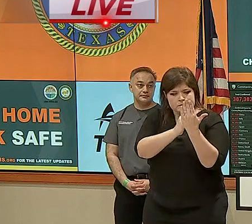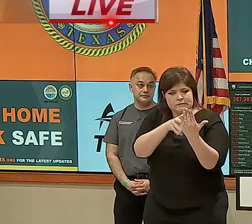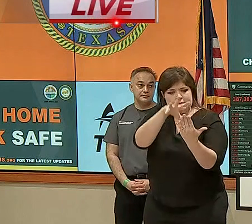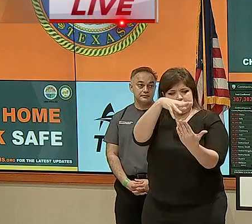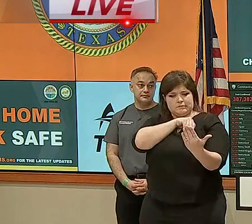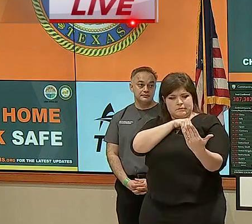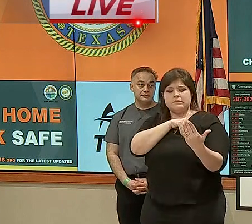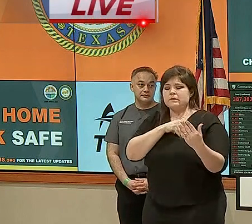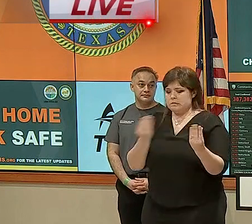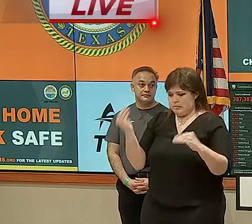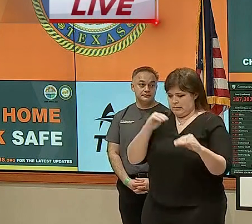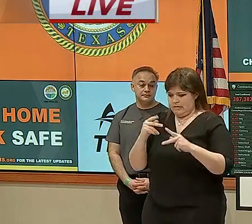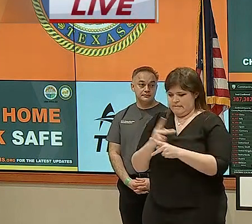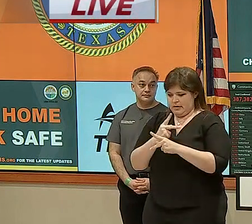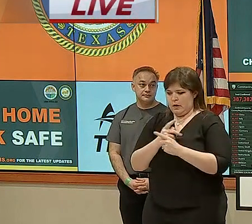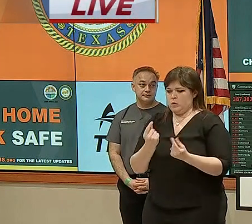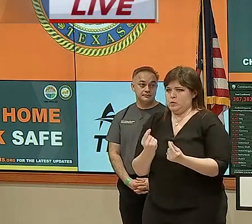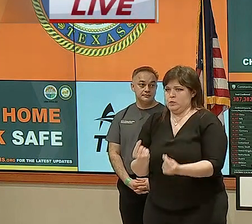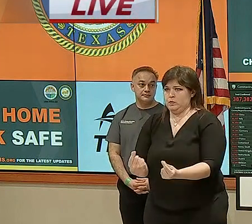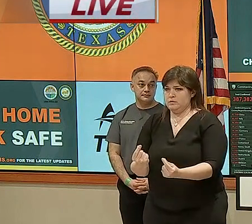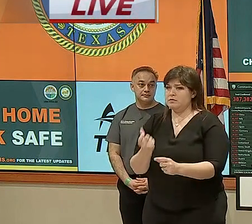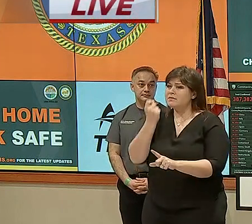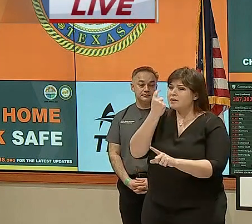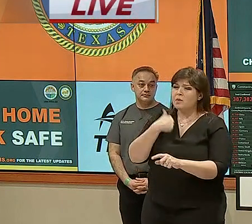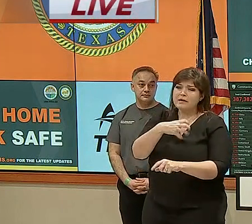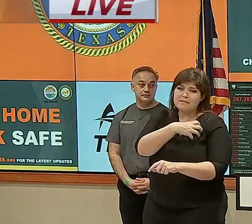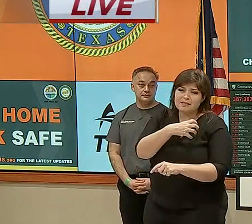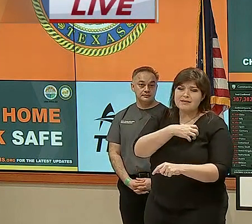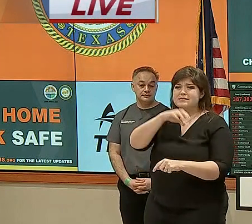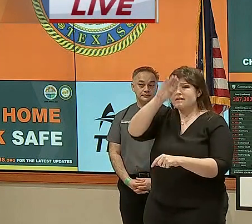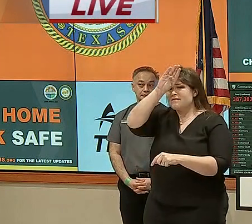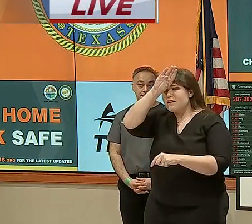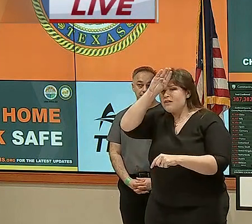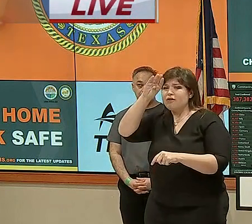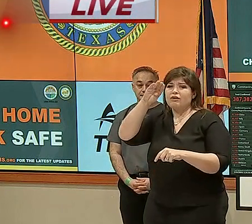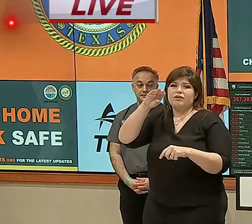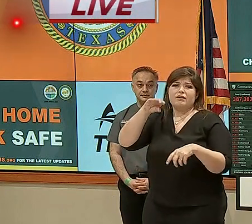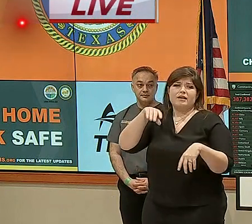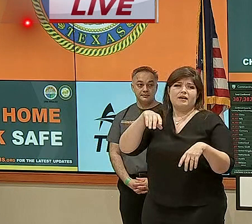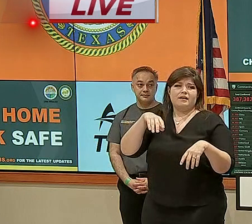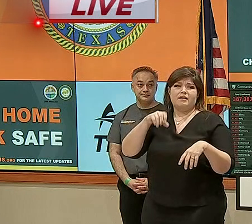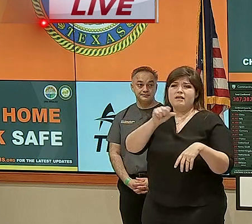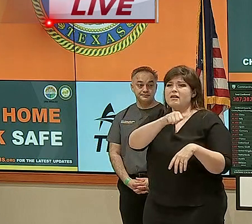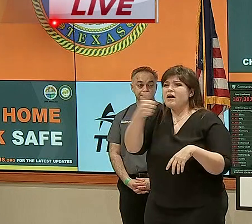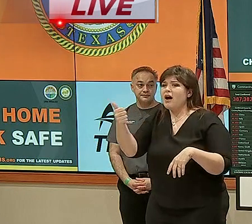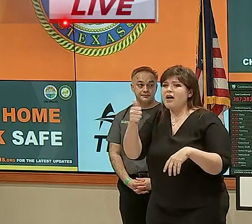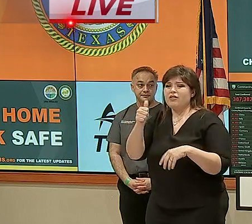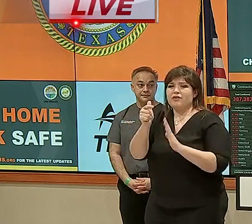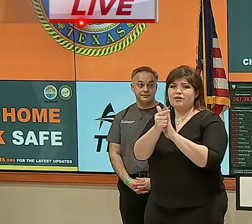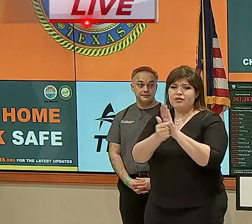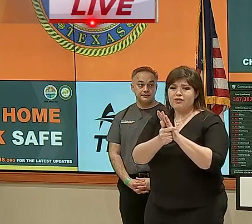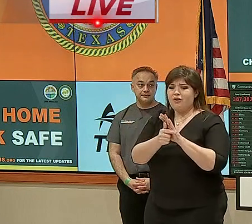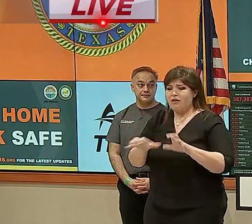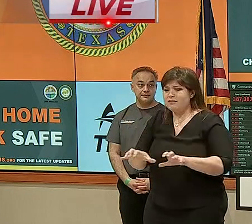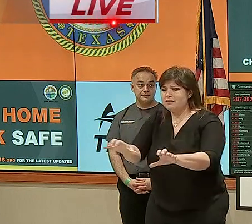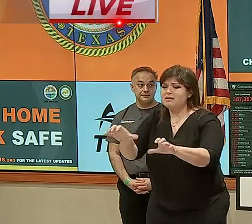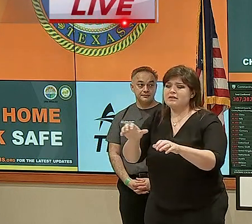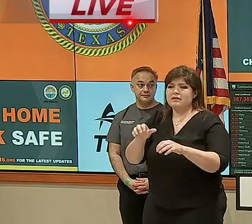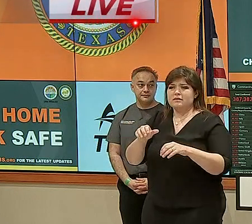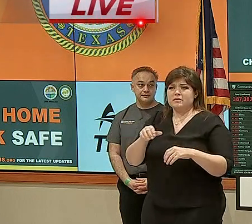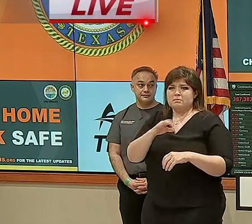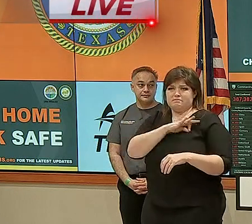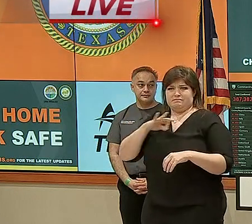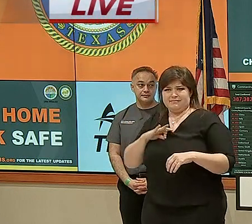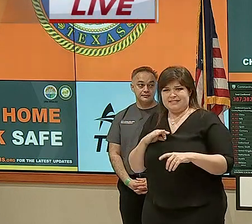front line. You have police officers and firefighters and other law enforcement personnel on the front